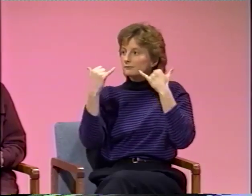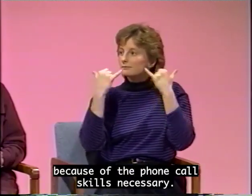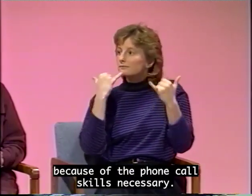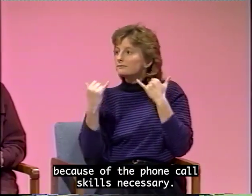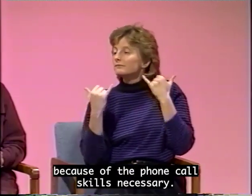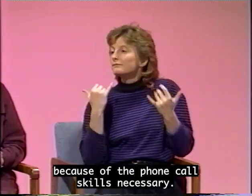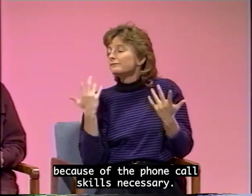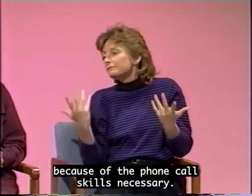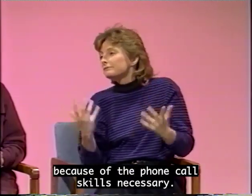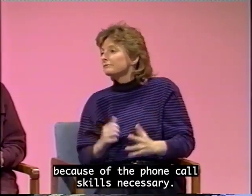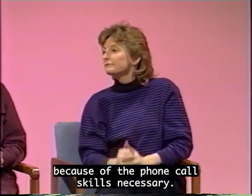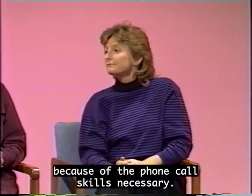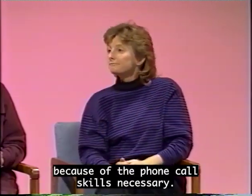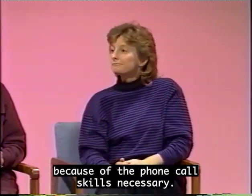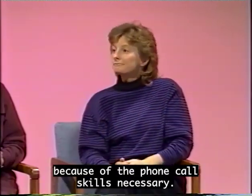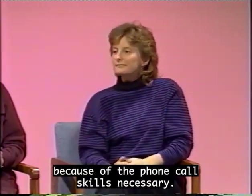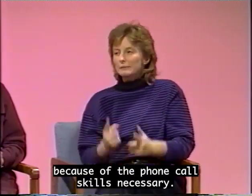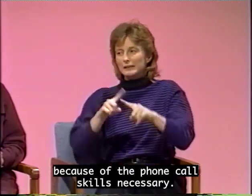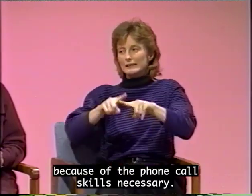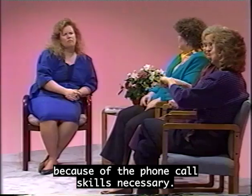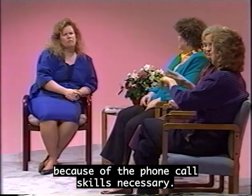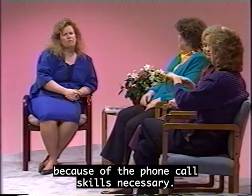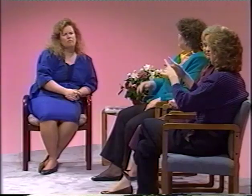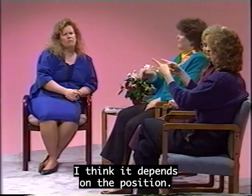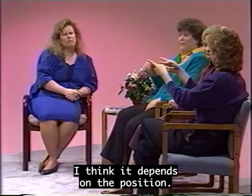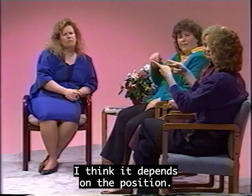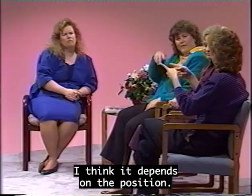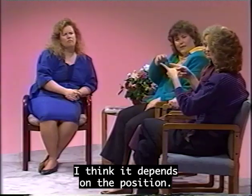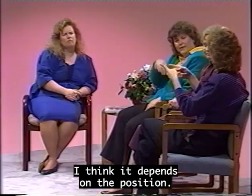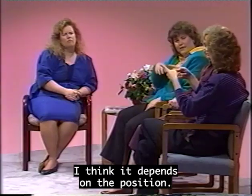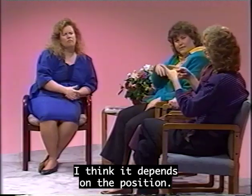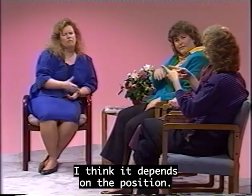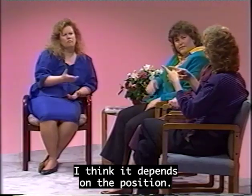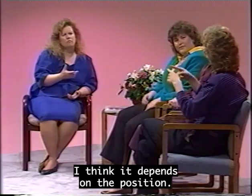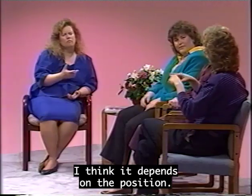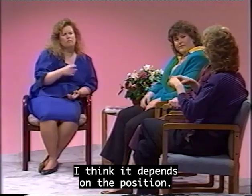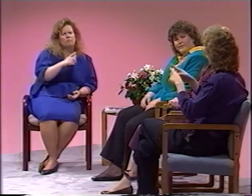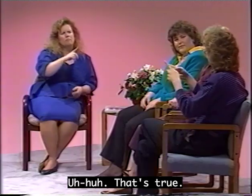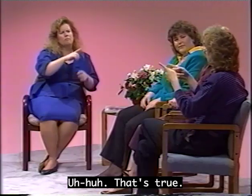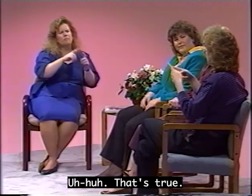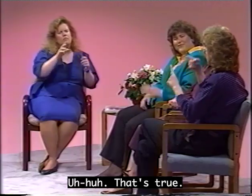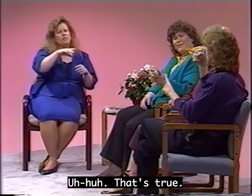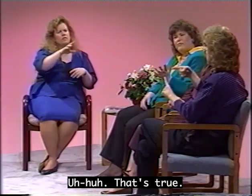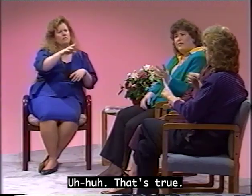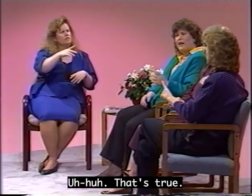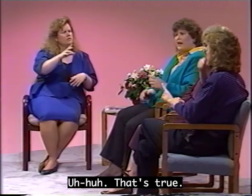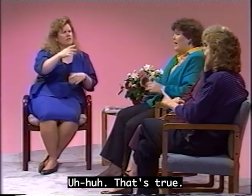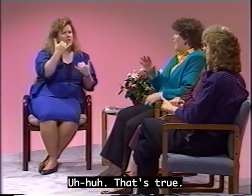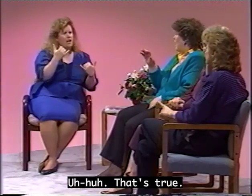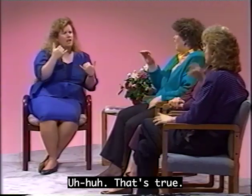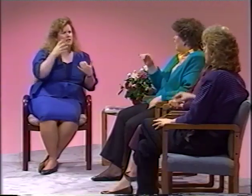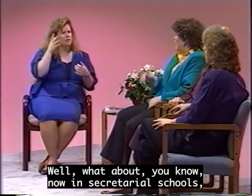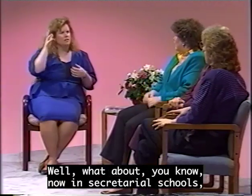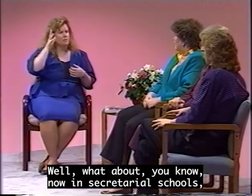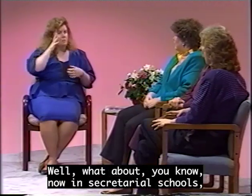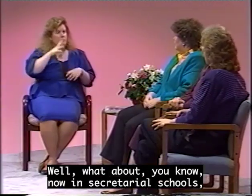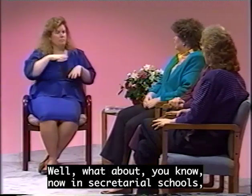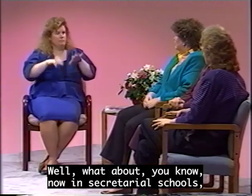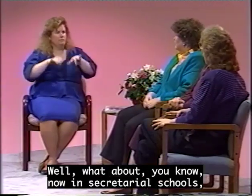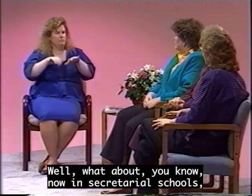because of the phone call skills necessary. I think it depends on the position. That's true. Well, what about, now